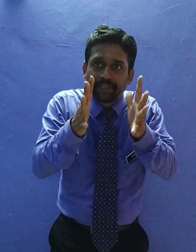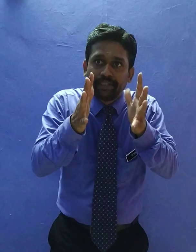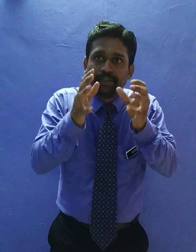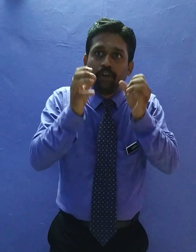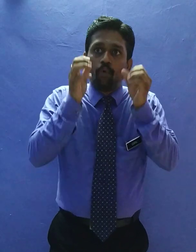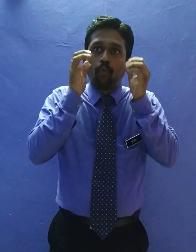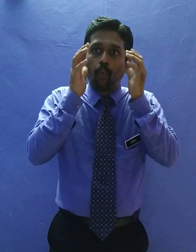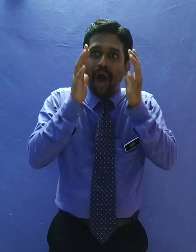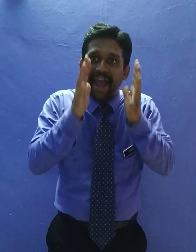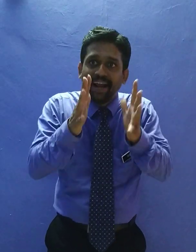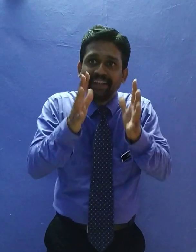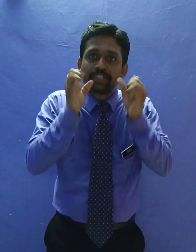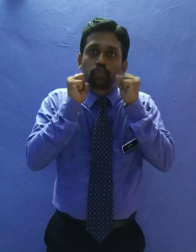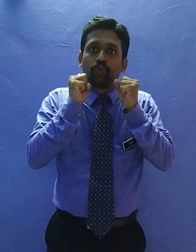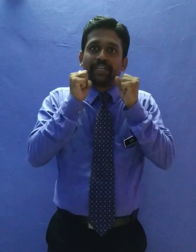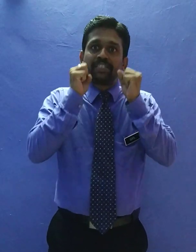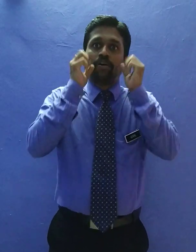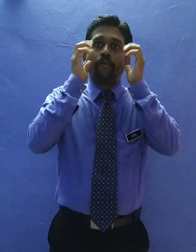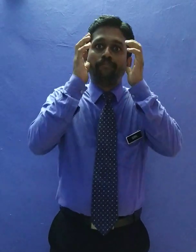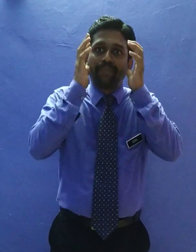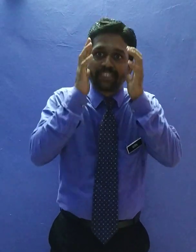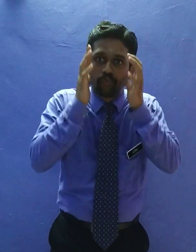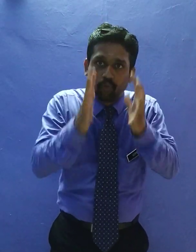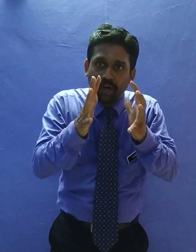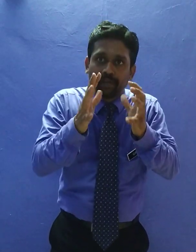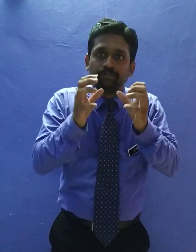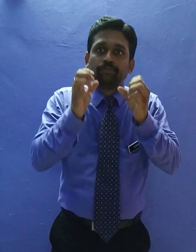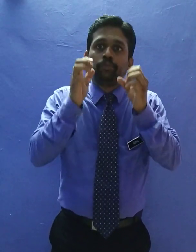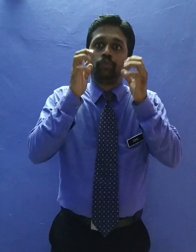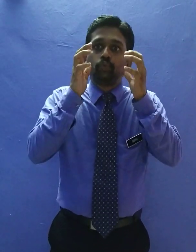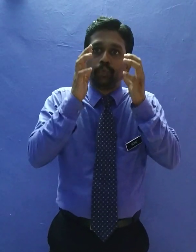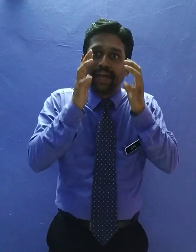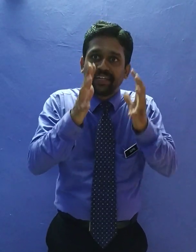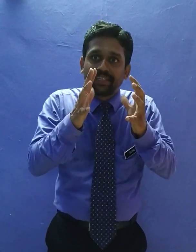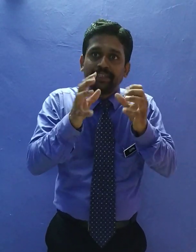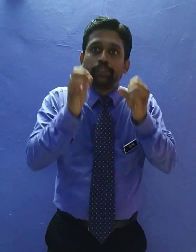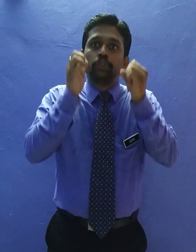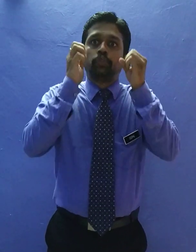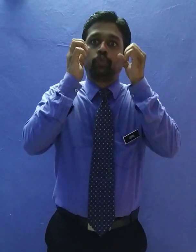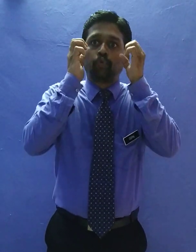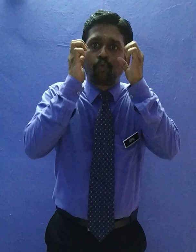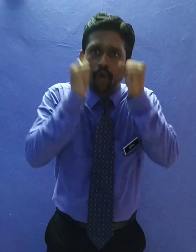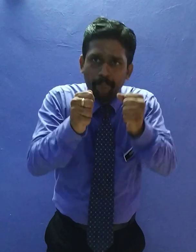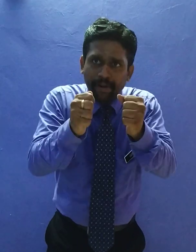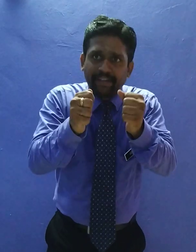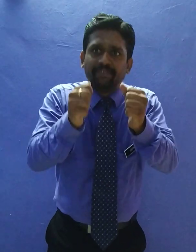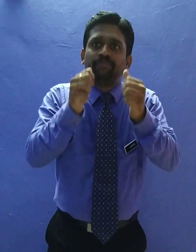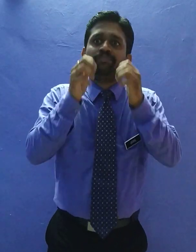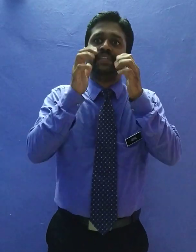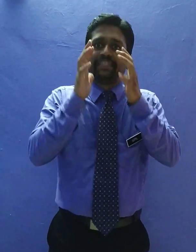evaluator, while the students must work together to complete the